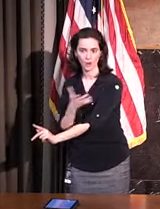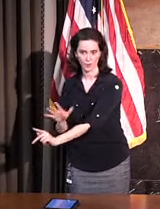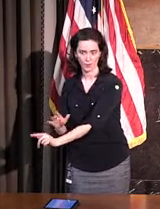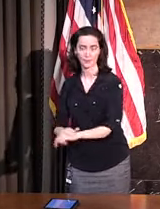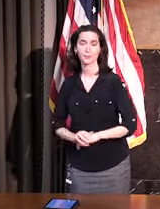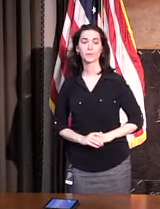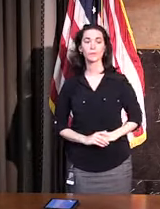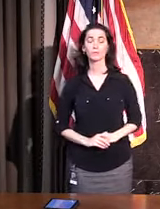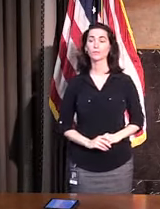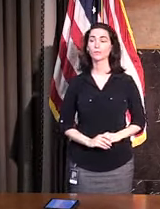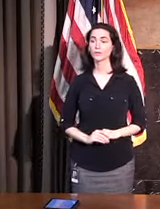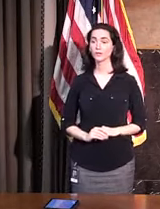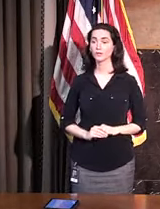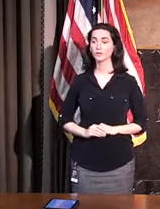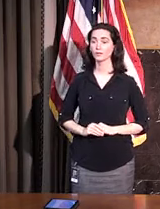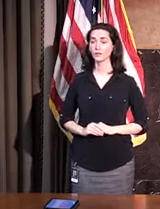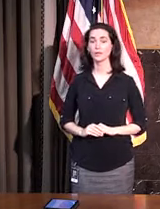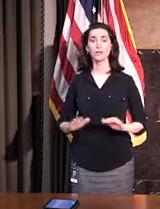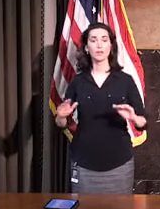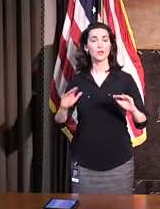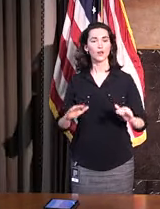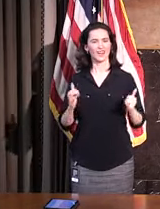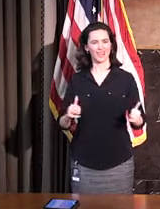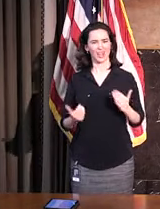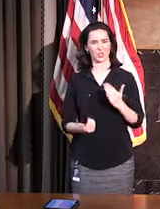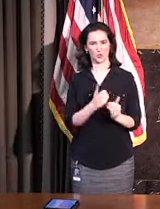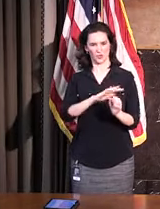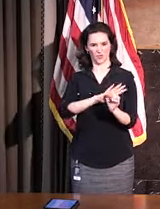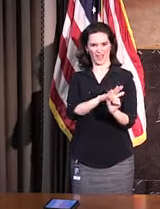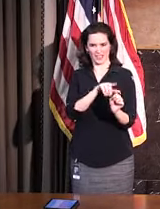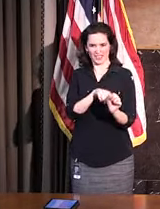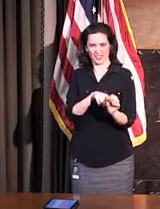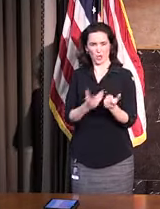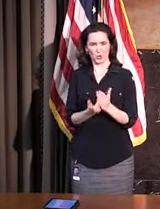presence of the more contagious, more virulent